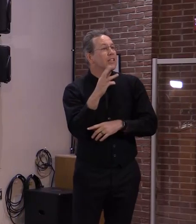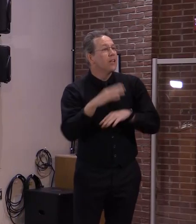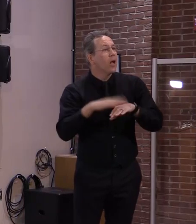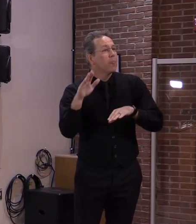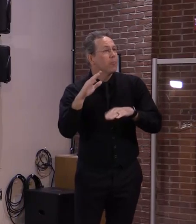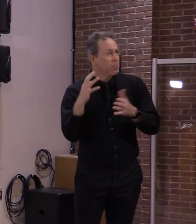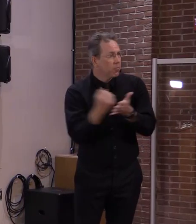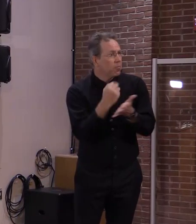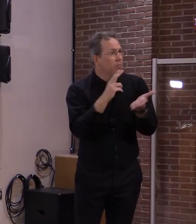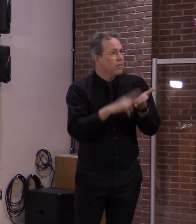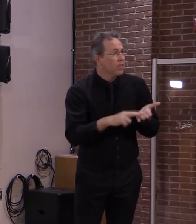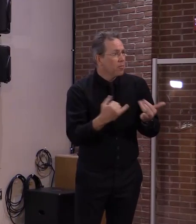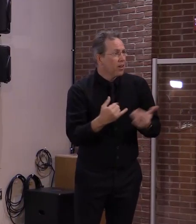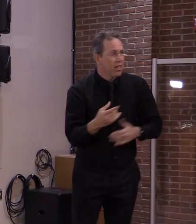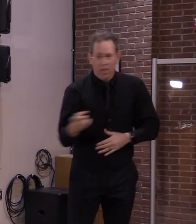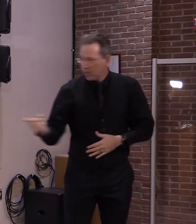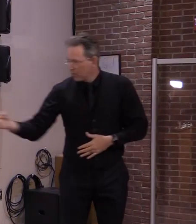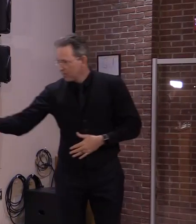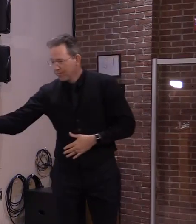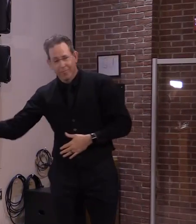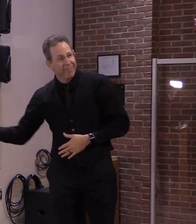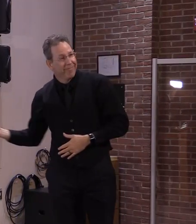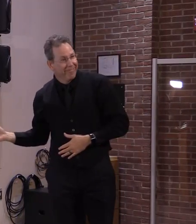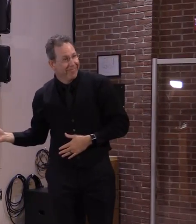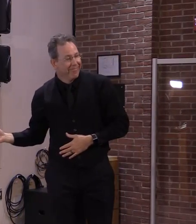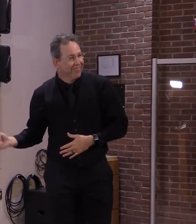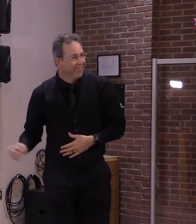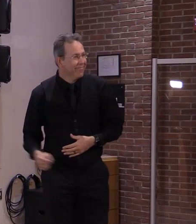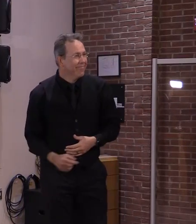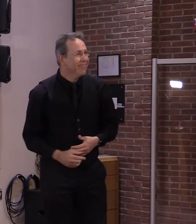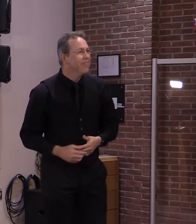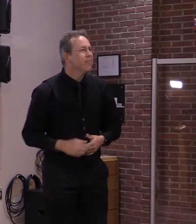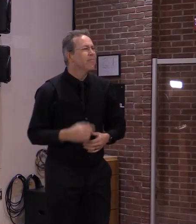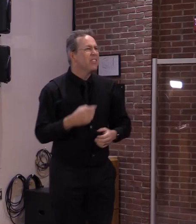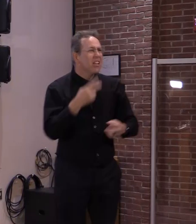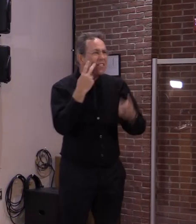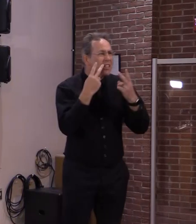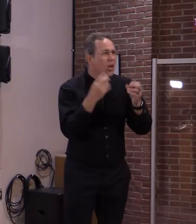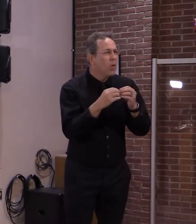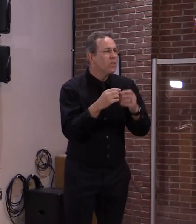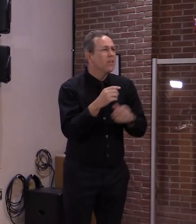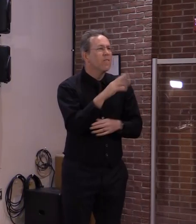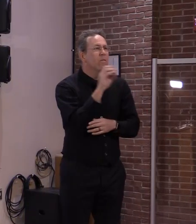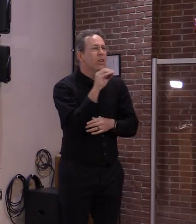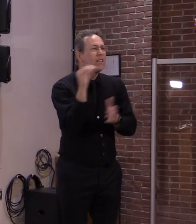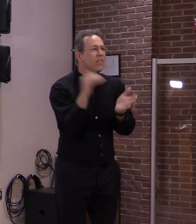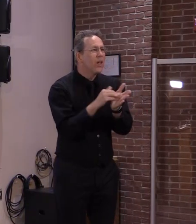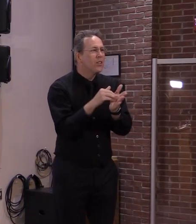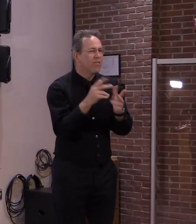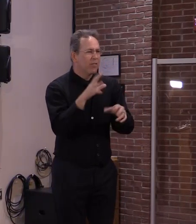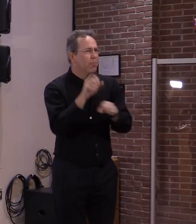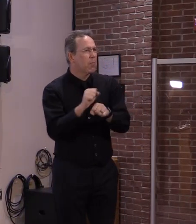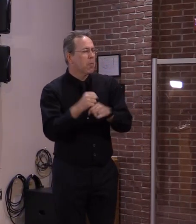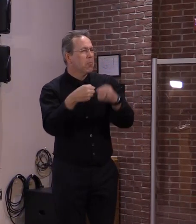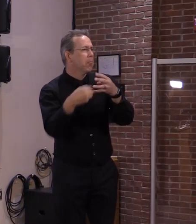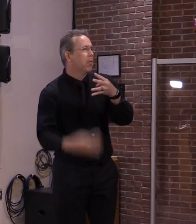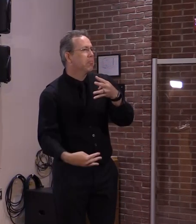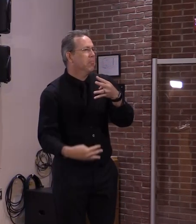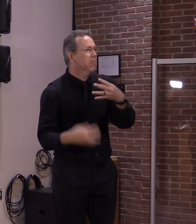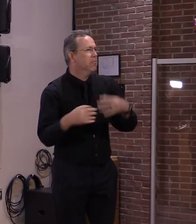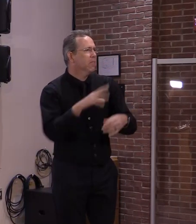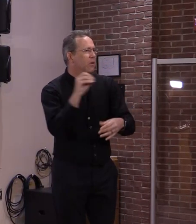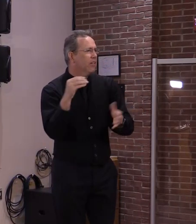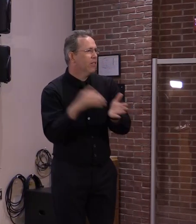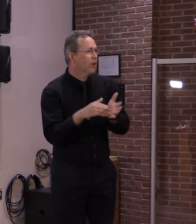and we've already seen about 40,000 of them sign up through the entire state system, not including the